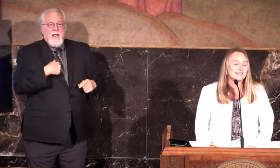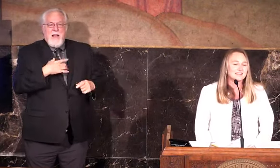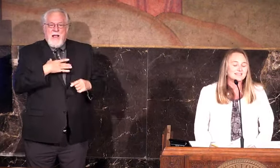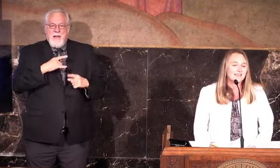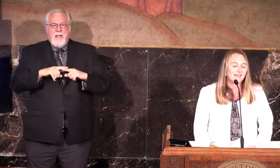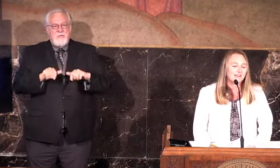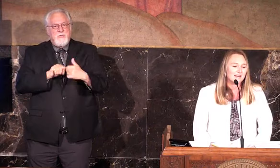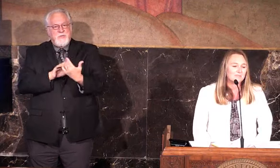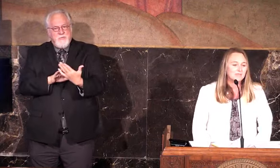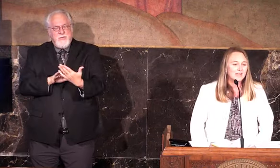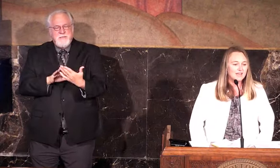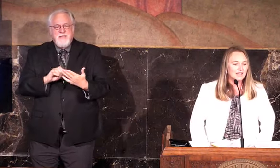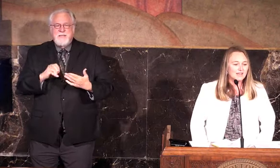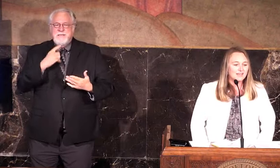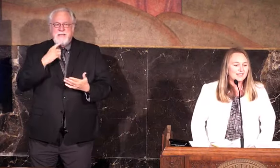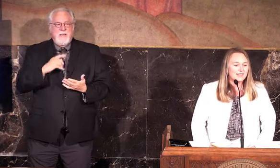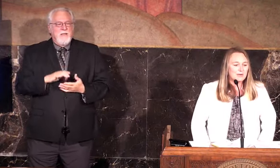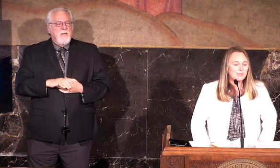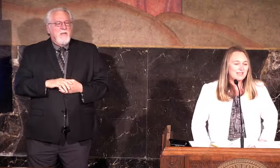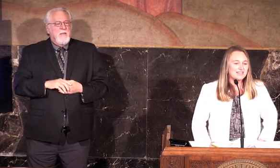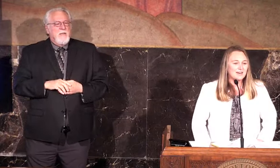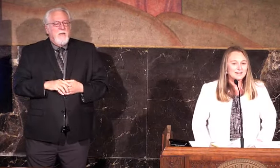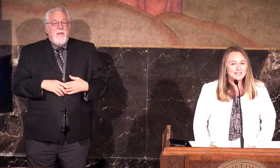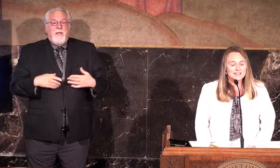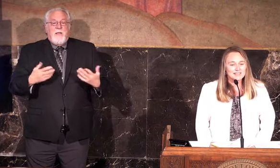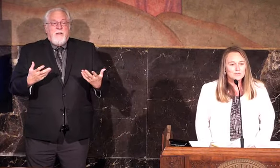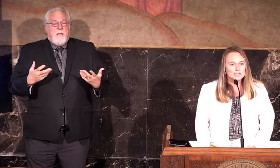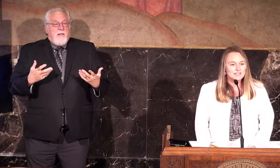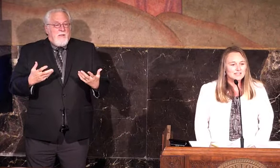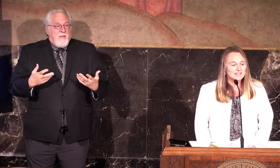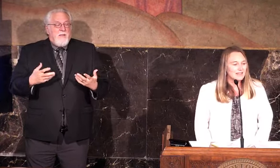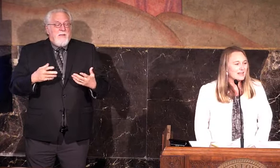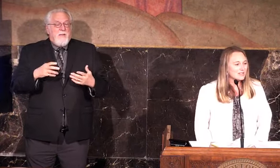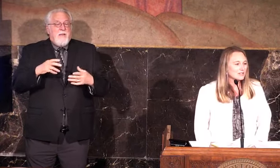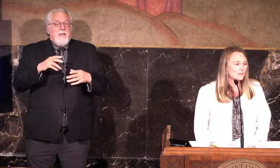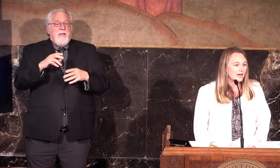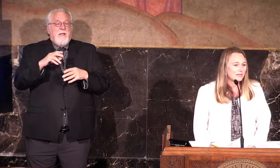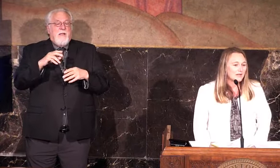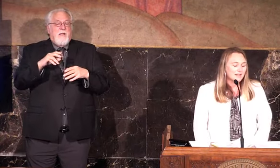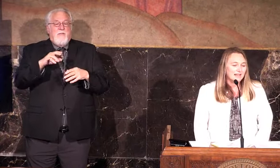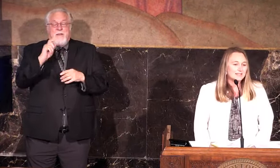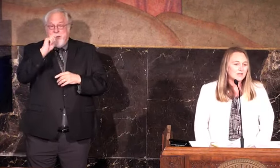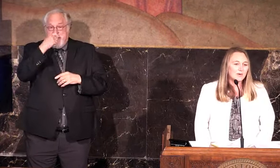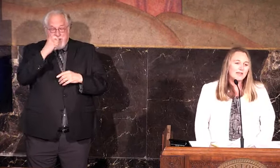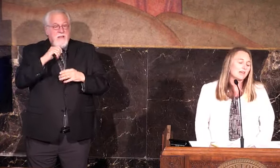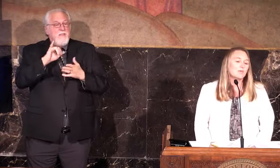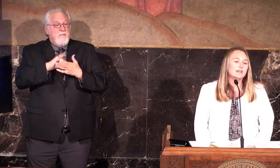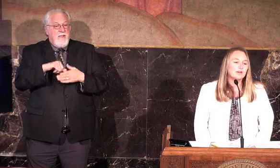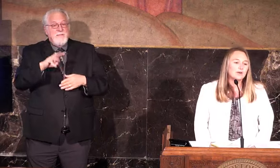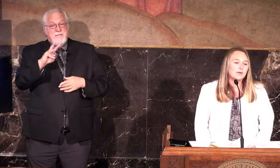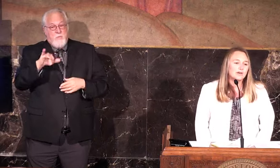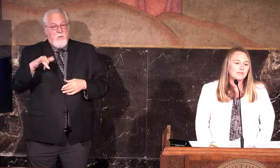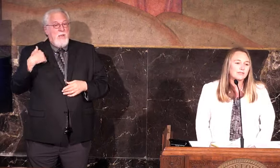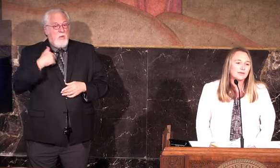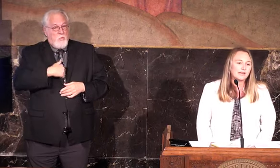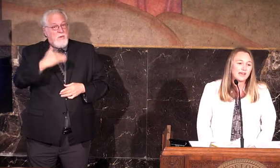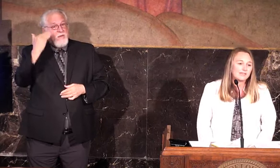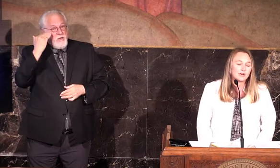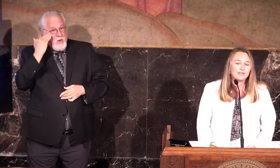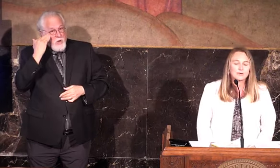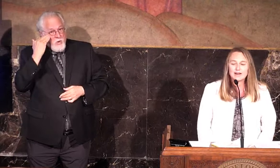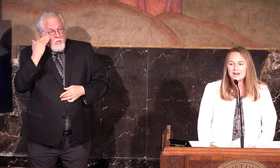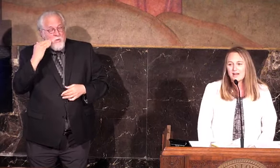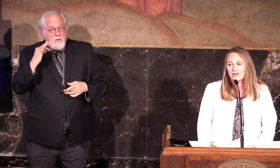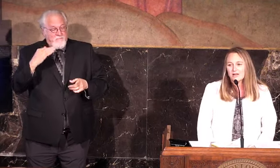that and say that you know, PCR testing, which is the nasal swab, is the way that we know if we